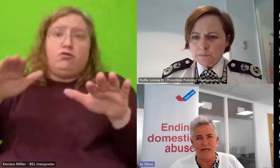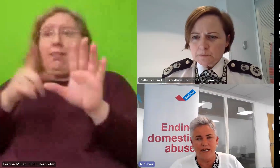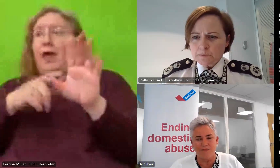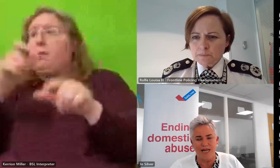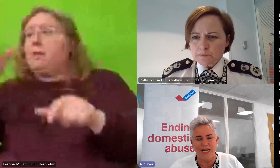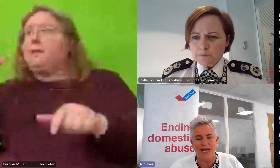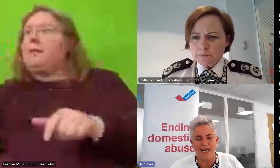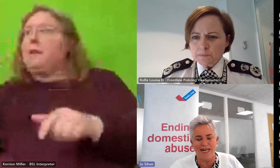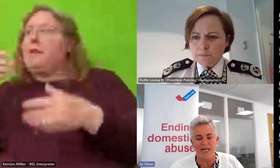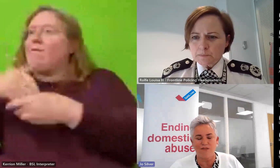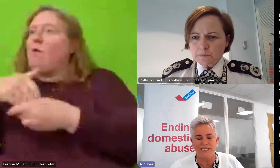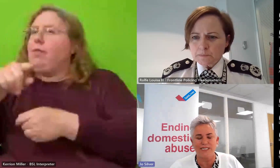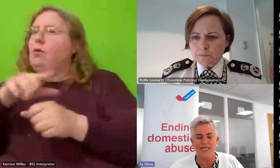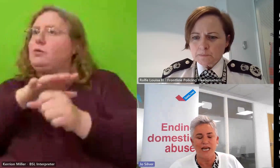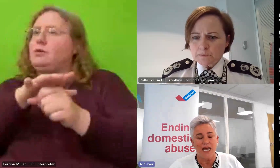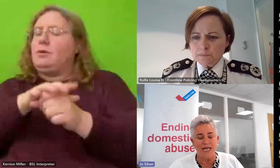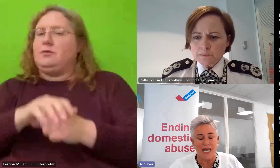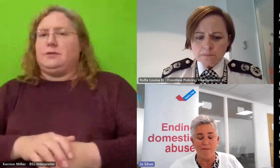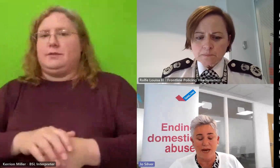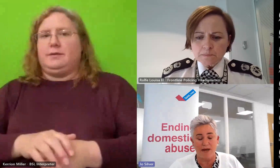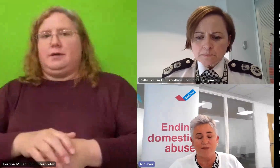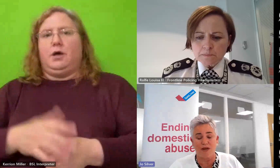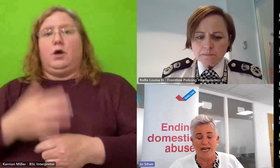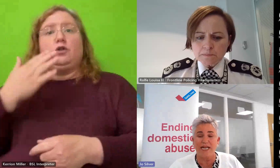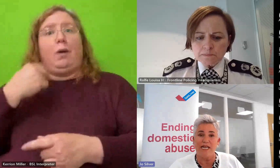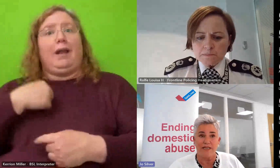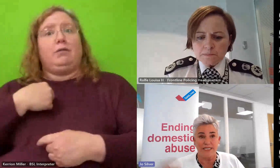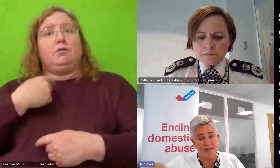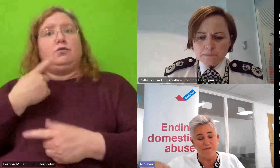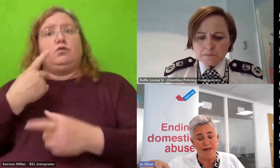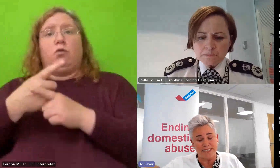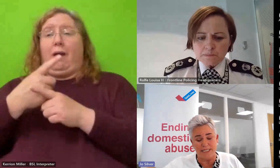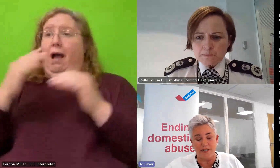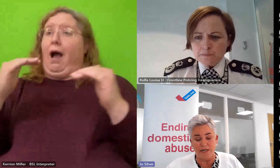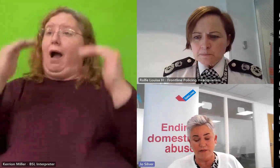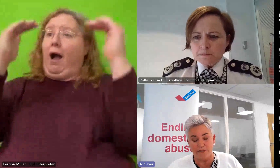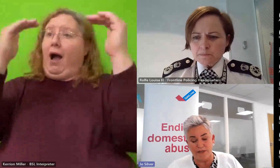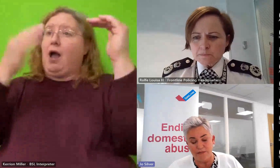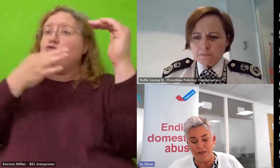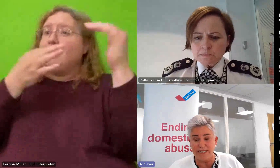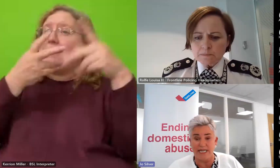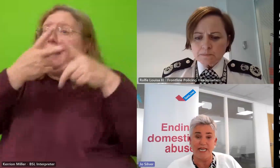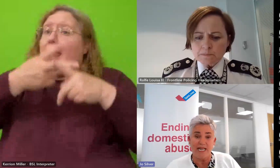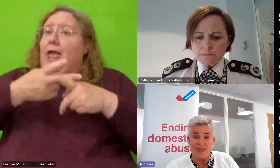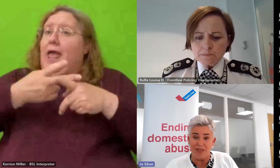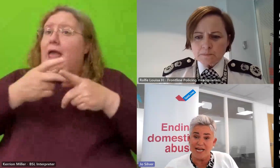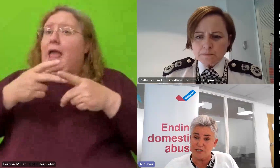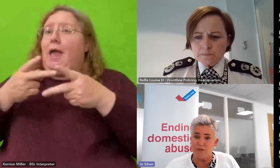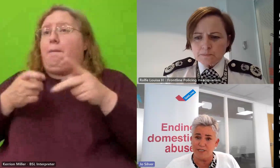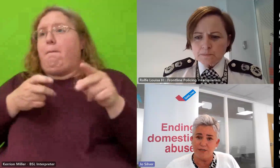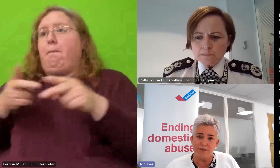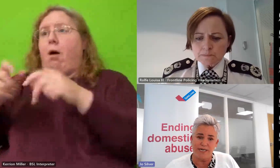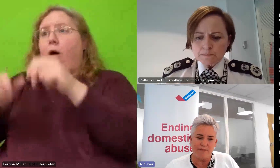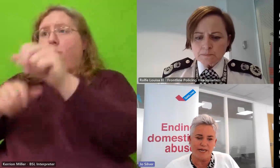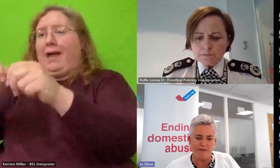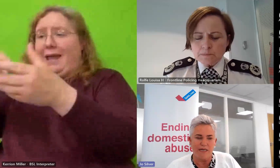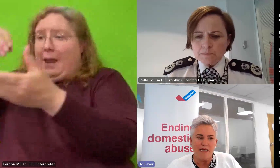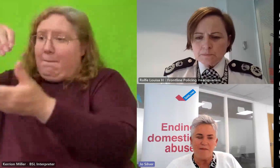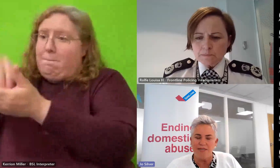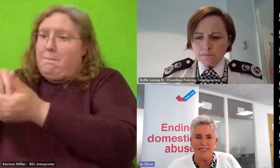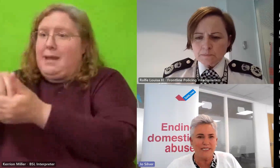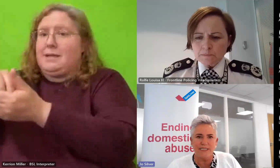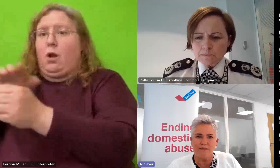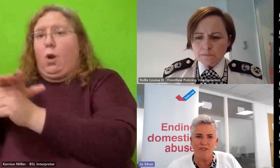a high risk care pathway that's embedded in a local community, that's what we're talking